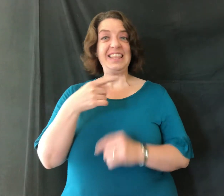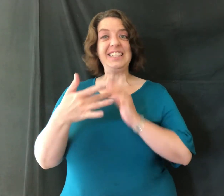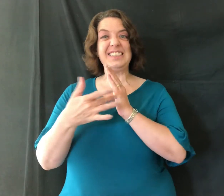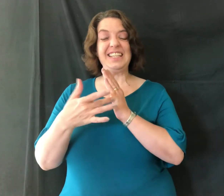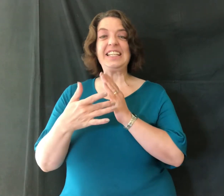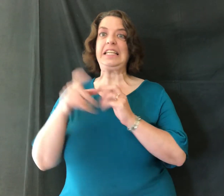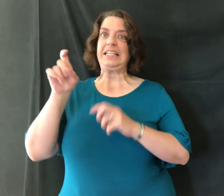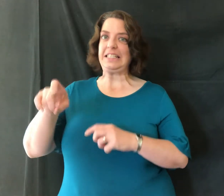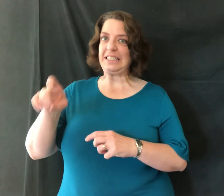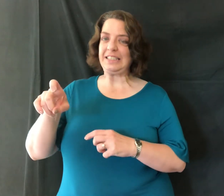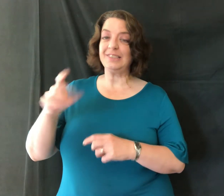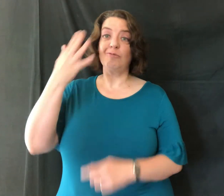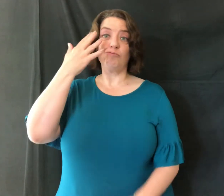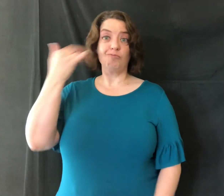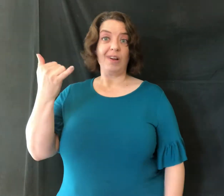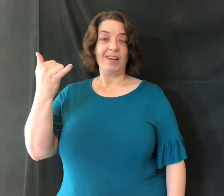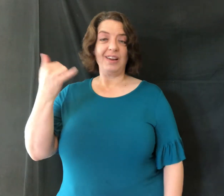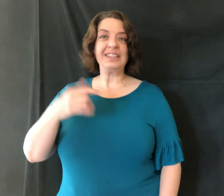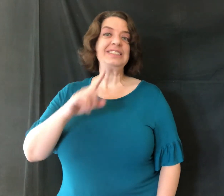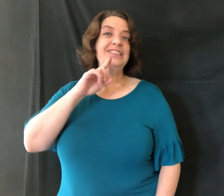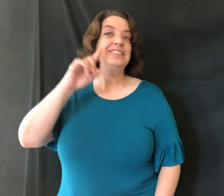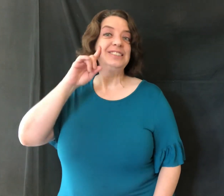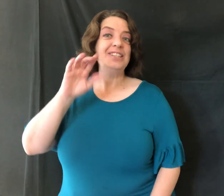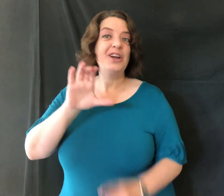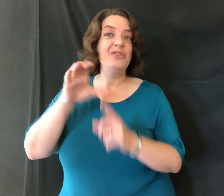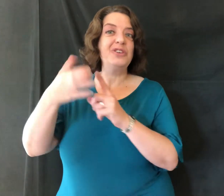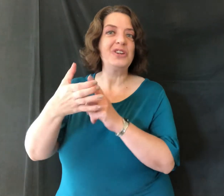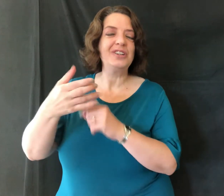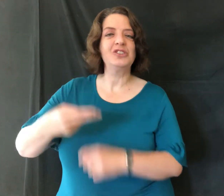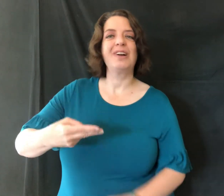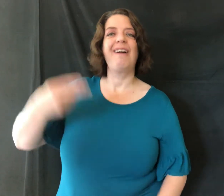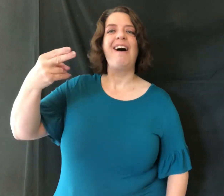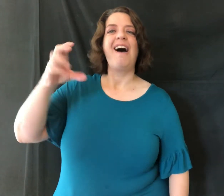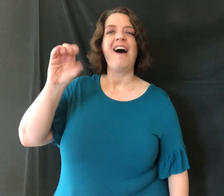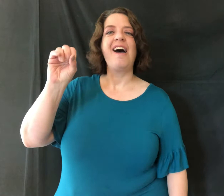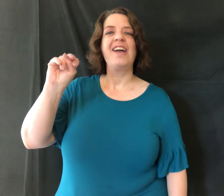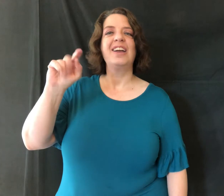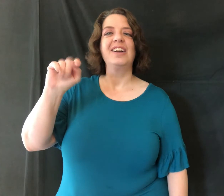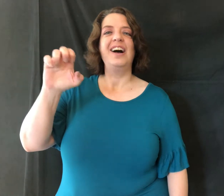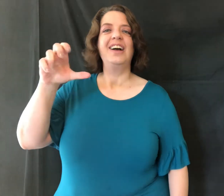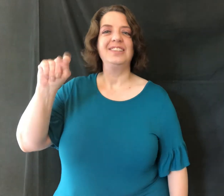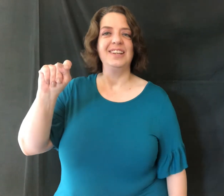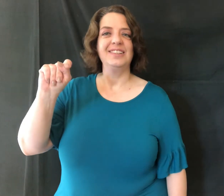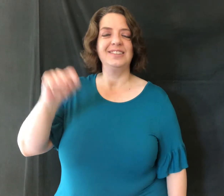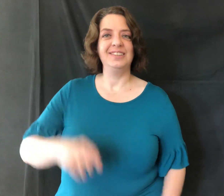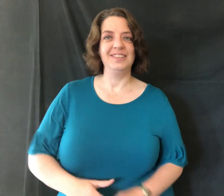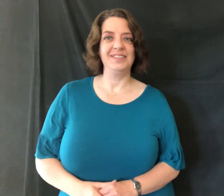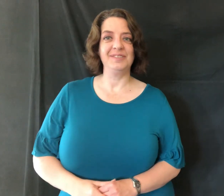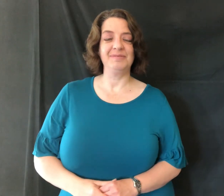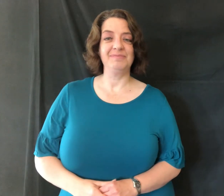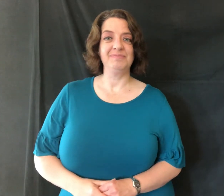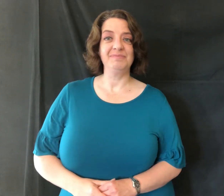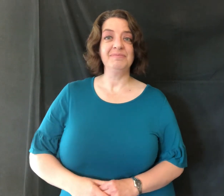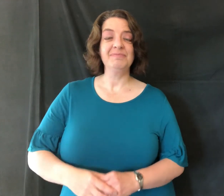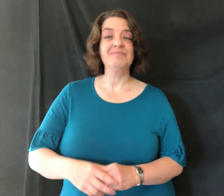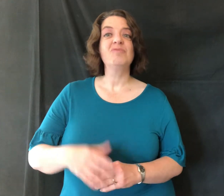Probably not a lot. This technique is necessary because deaf culture is high context.